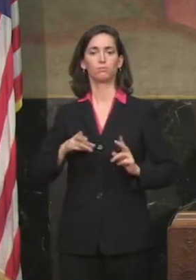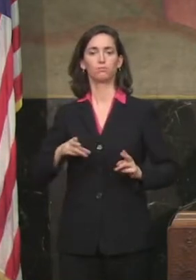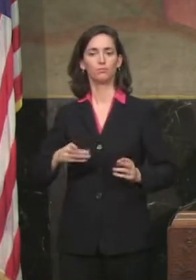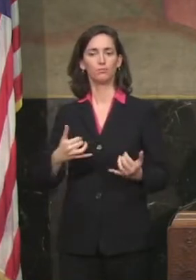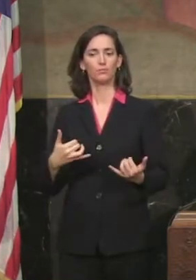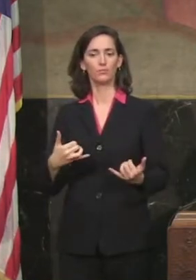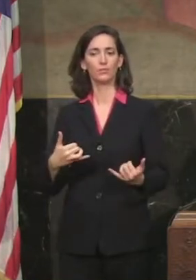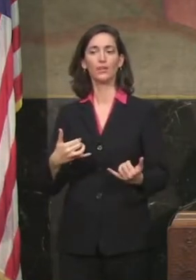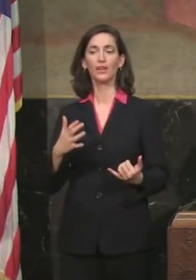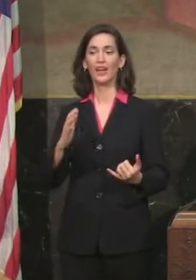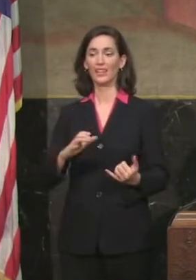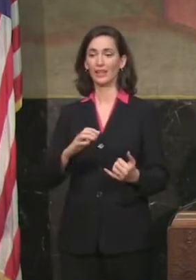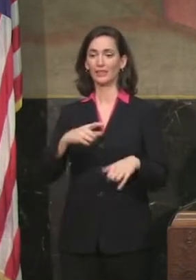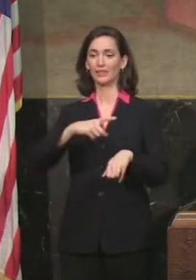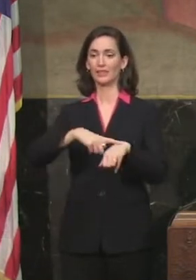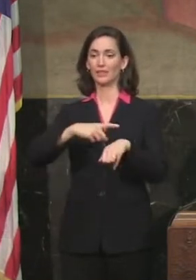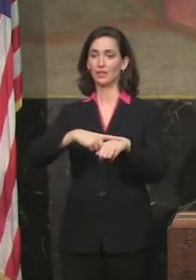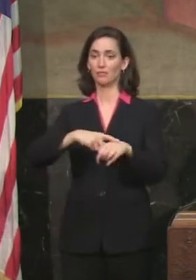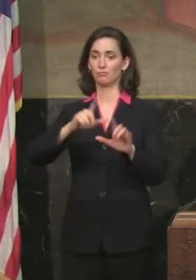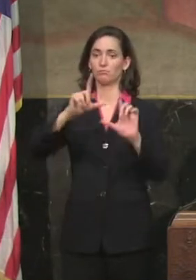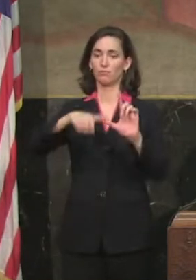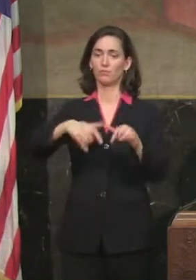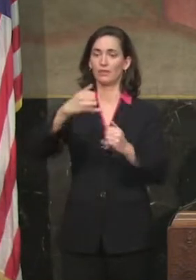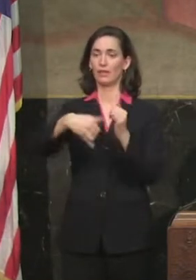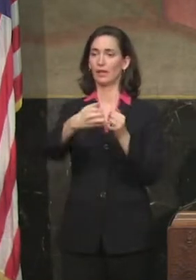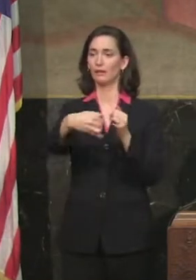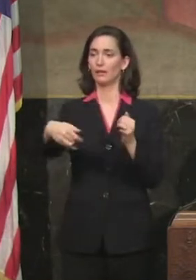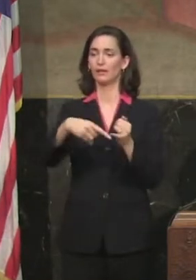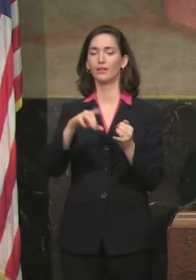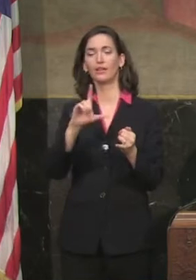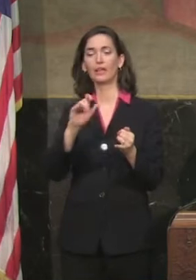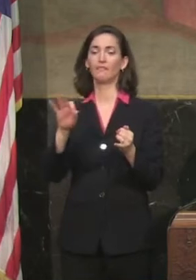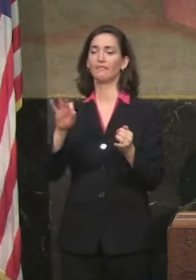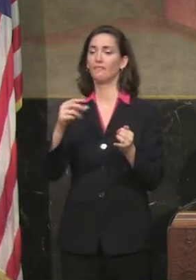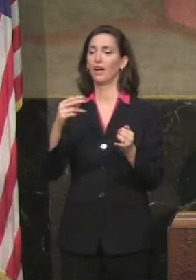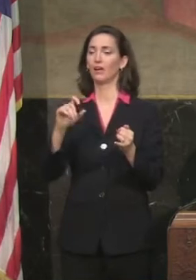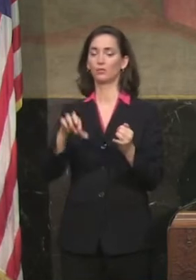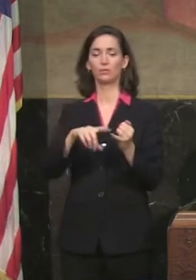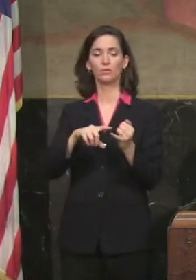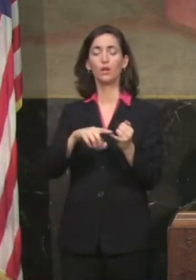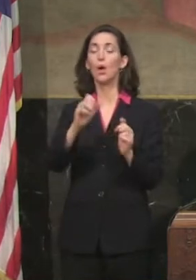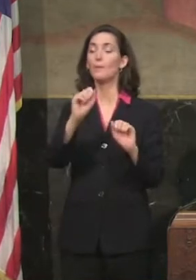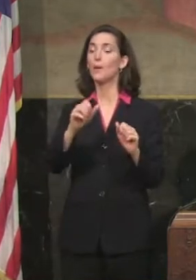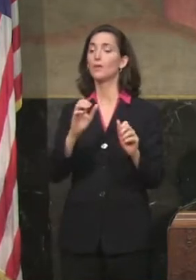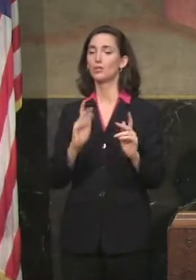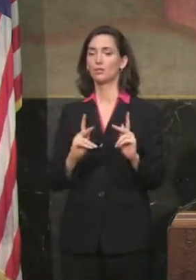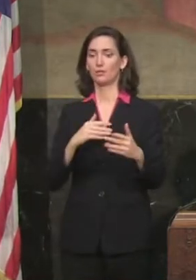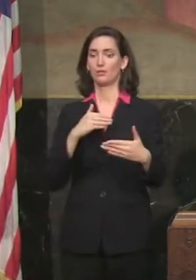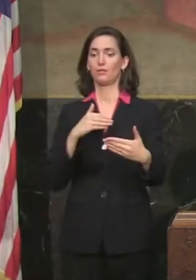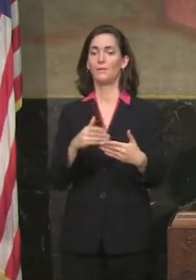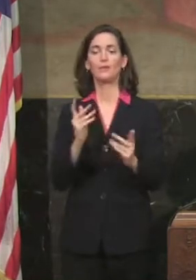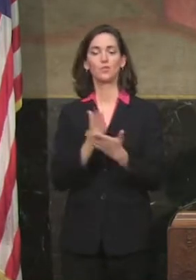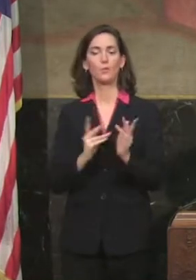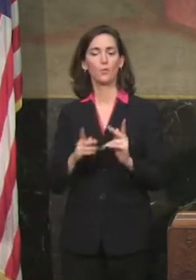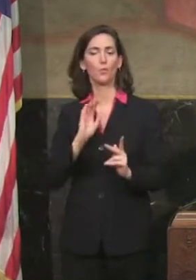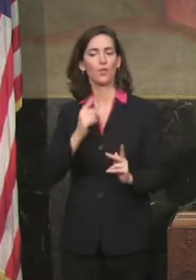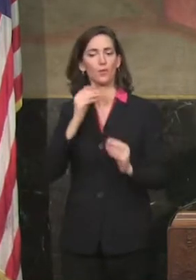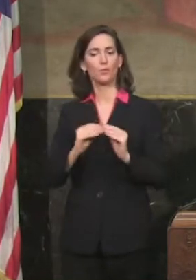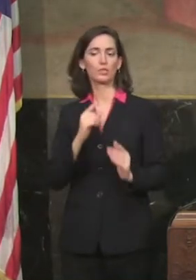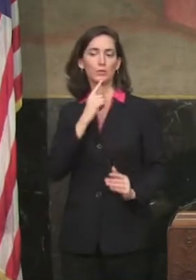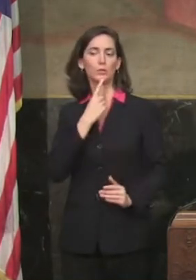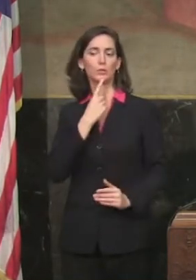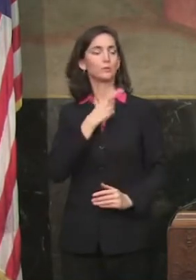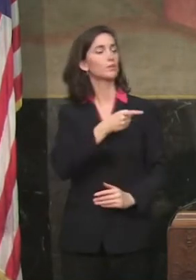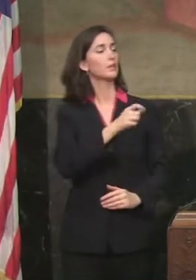closer to that cliff in time, perhaps some folks will take it more seriously. Yes, ma'am. Governor, do you plan to